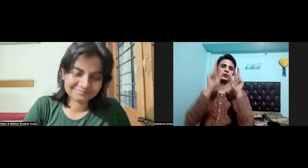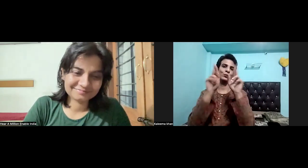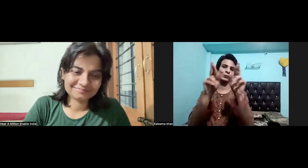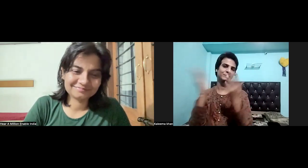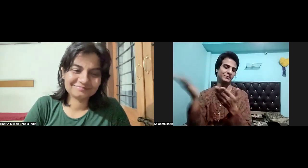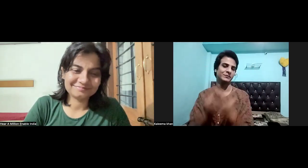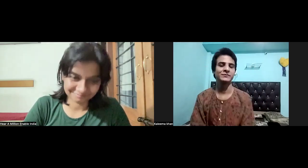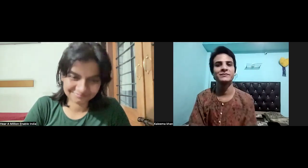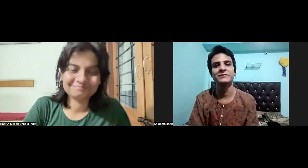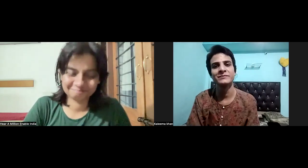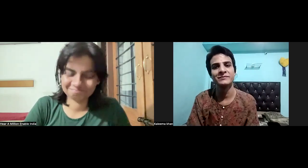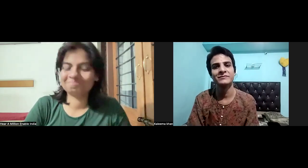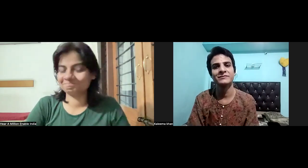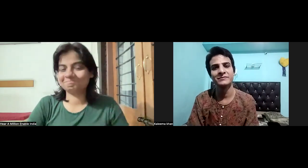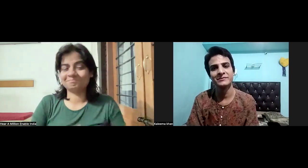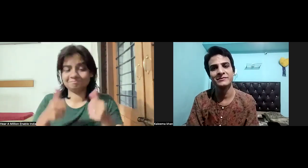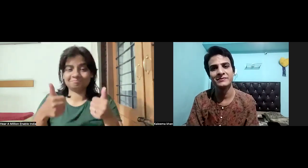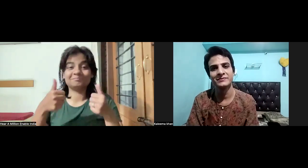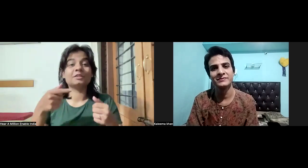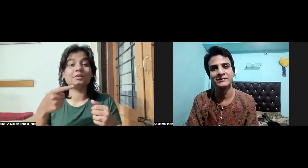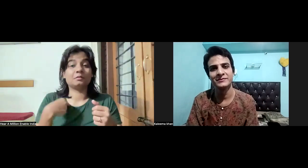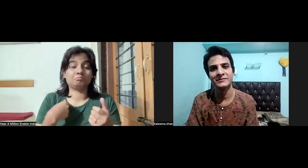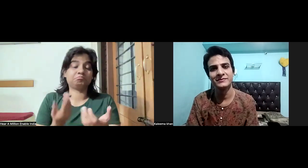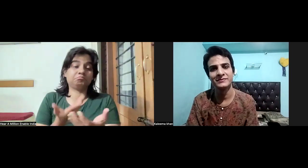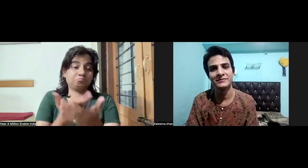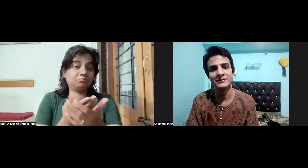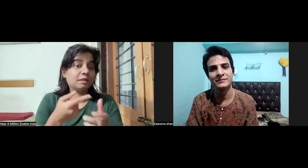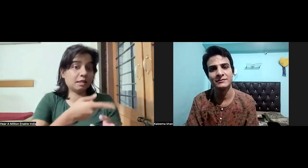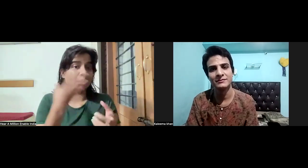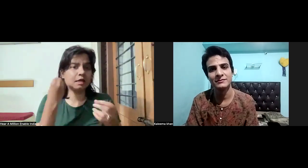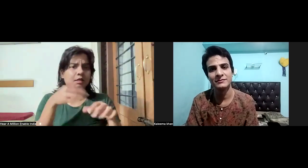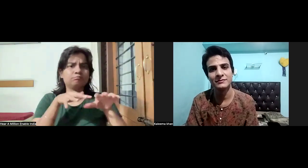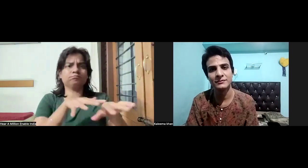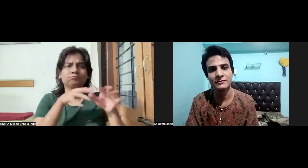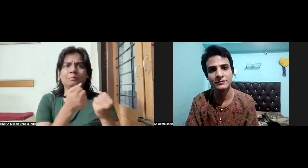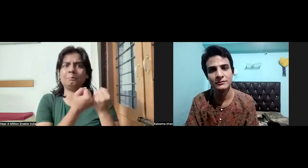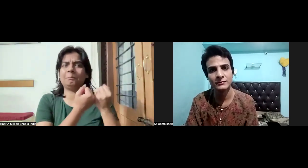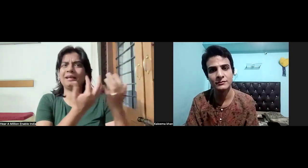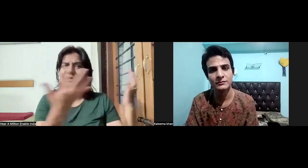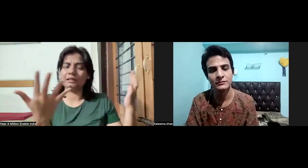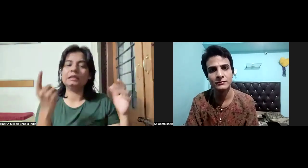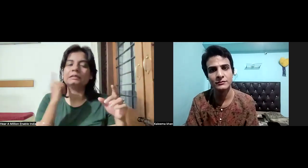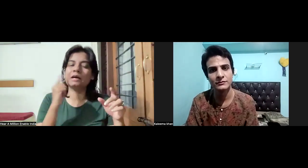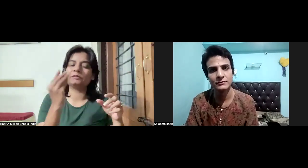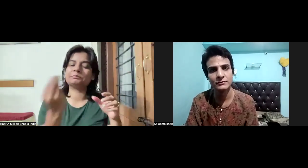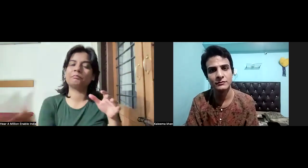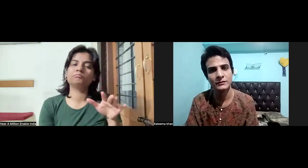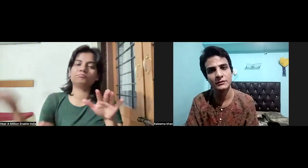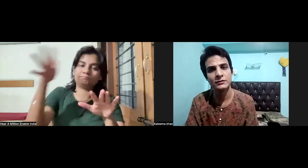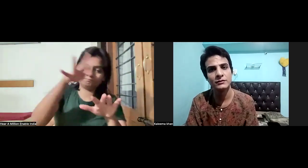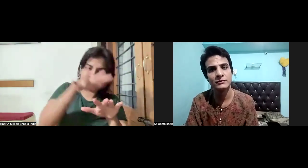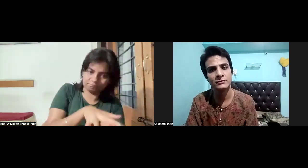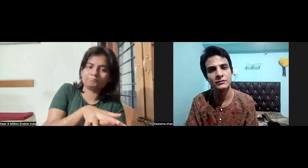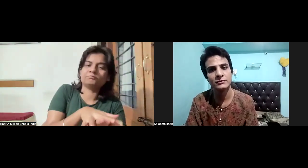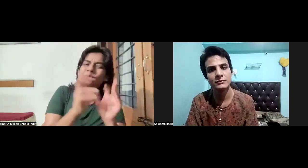people. I want to act like a bridge, if I can bring in more and more people into the Pride March and Pride March. So I would like